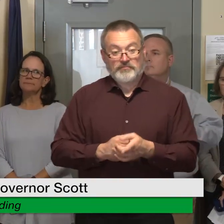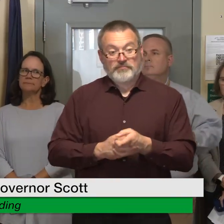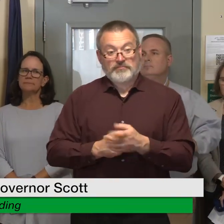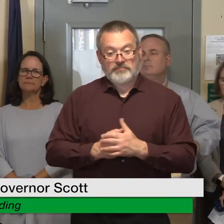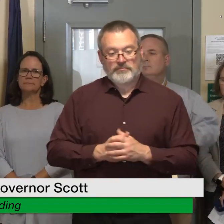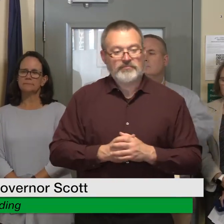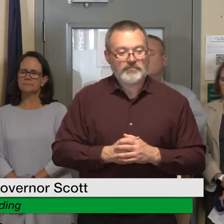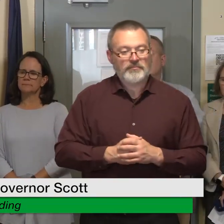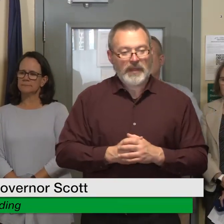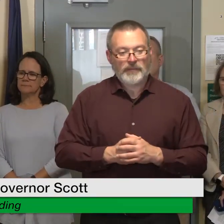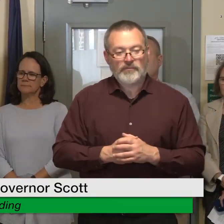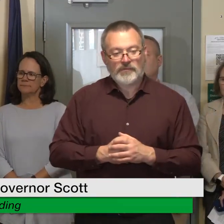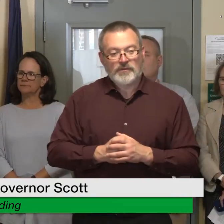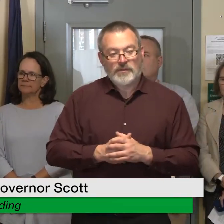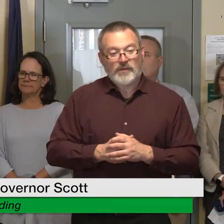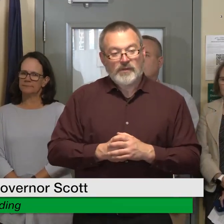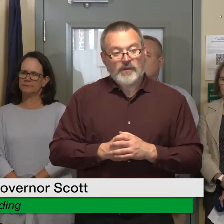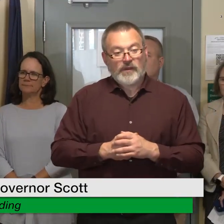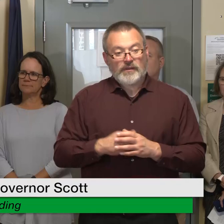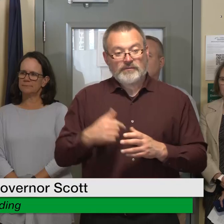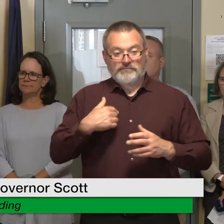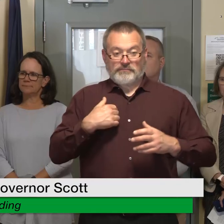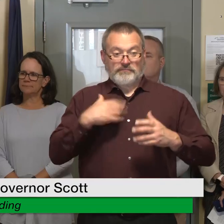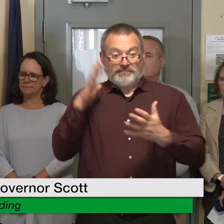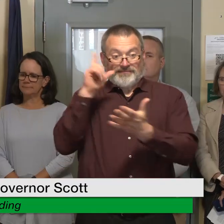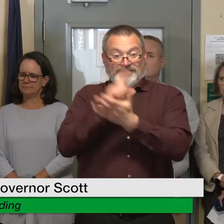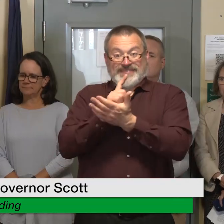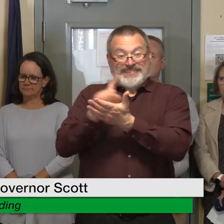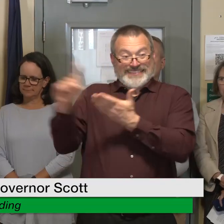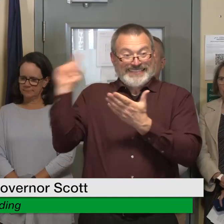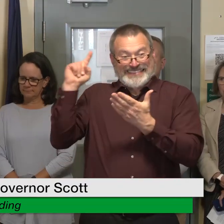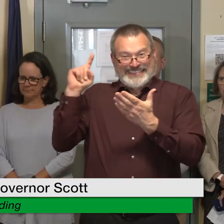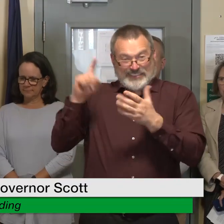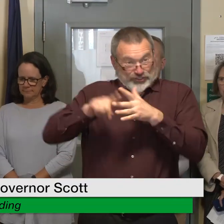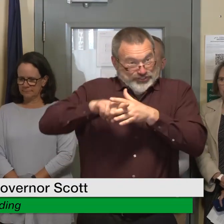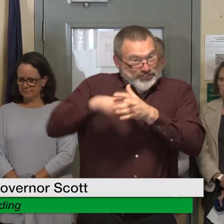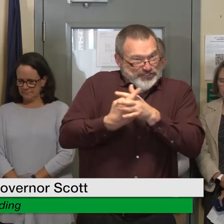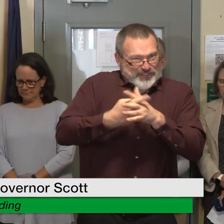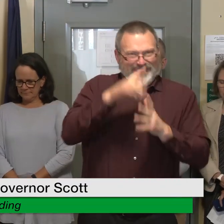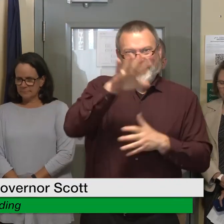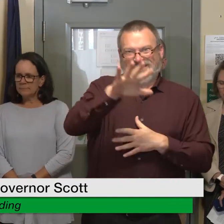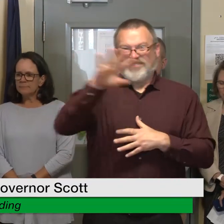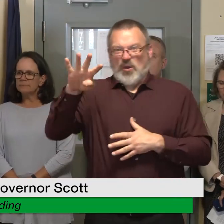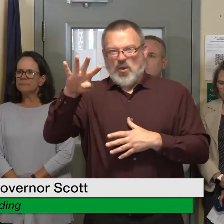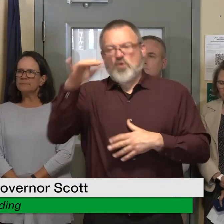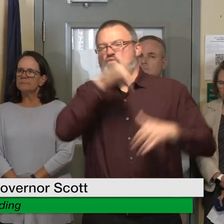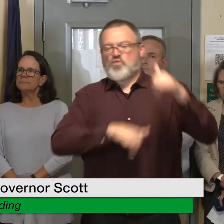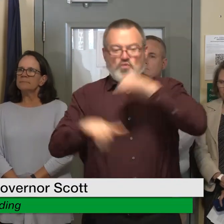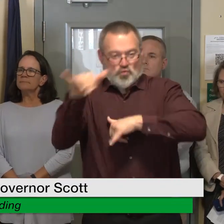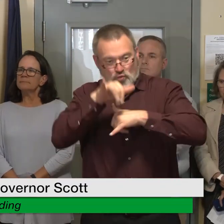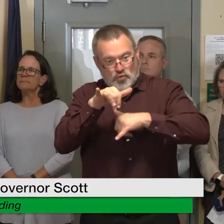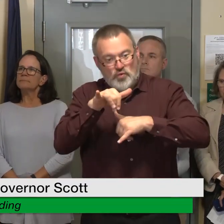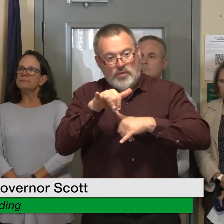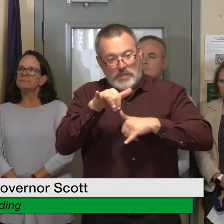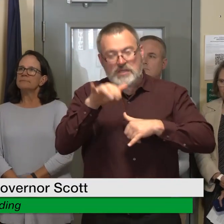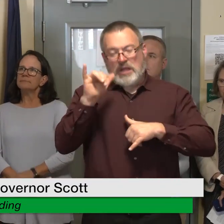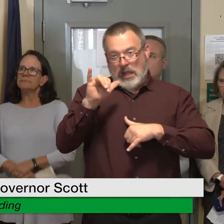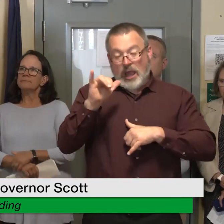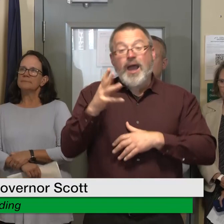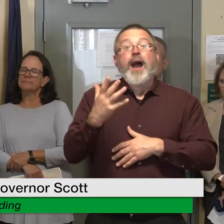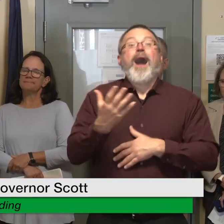I started this last week by telling you there were 54 Vermont state roads closed, and I believe on Friday reported to you there